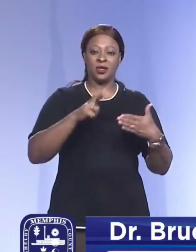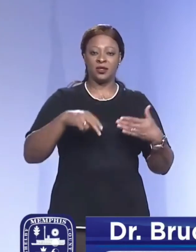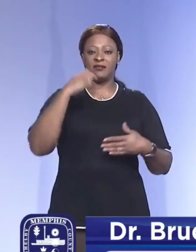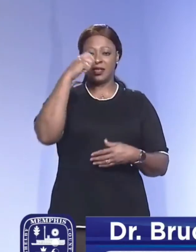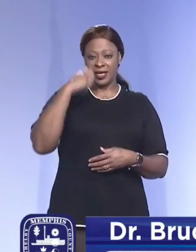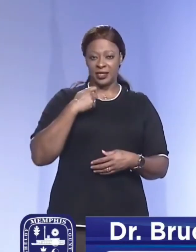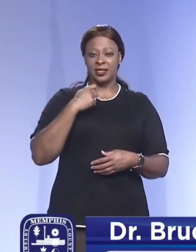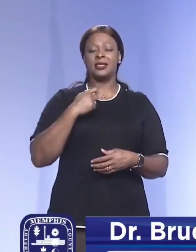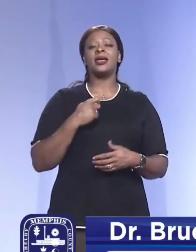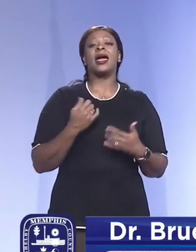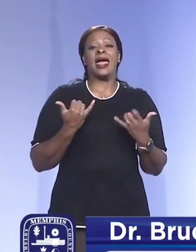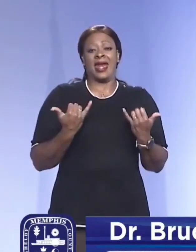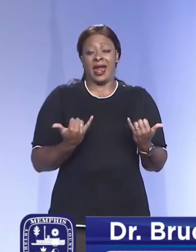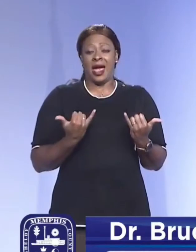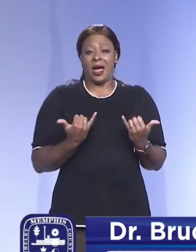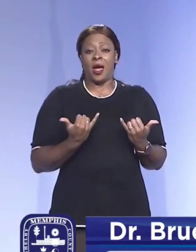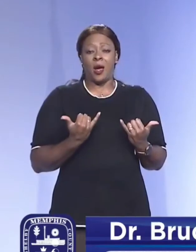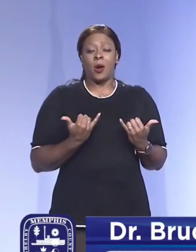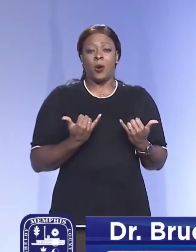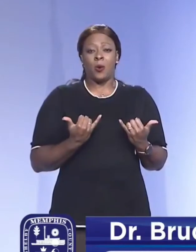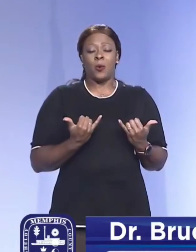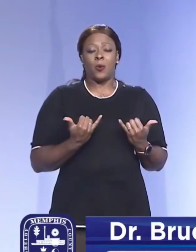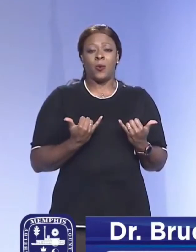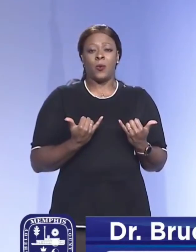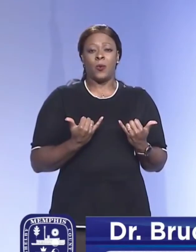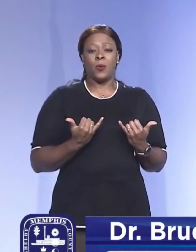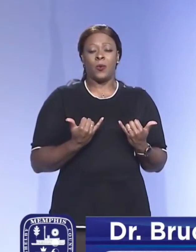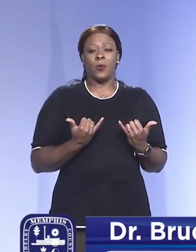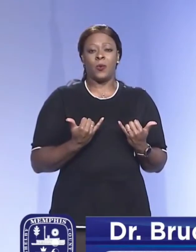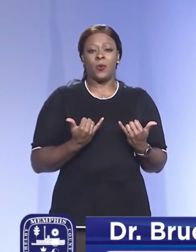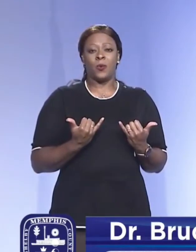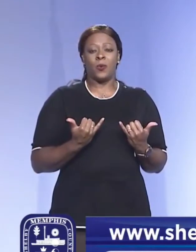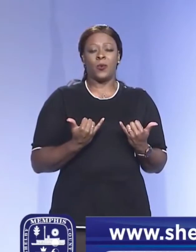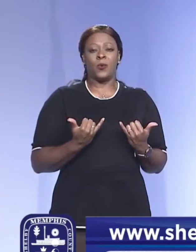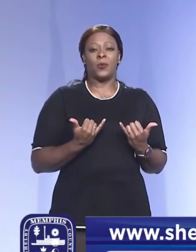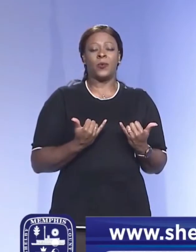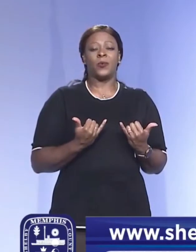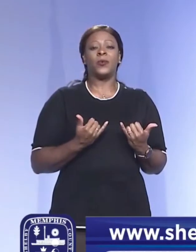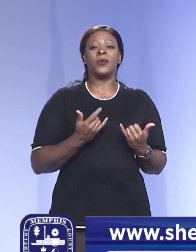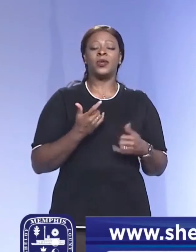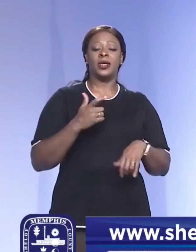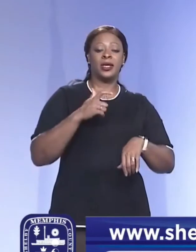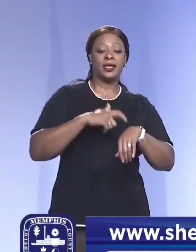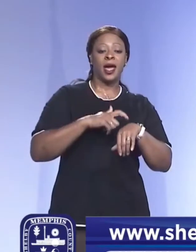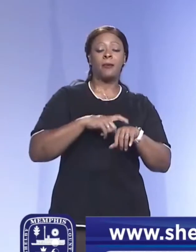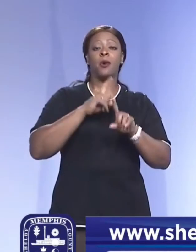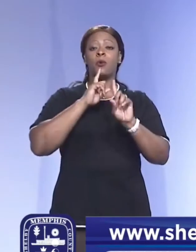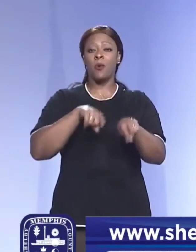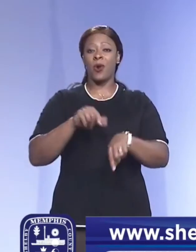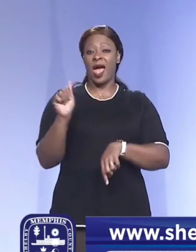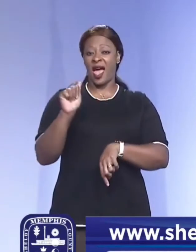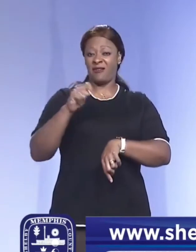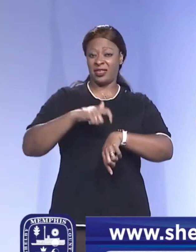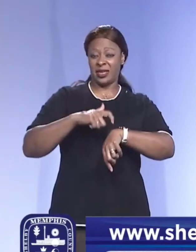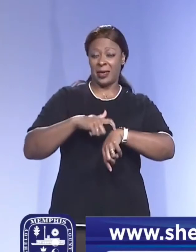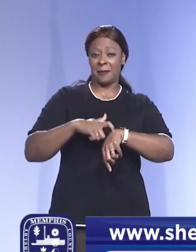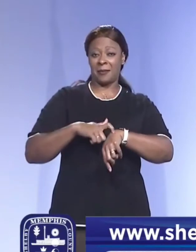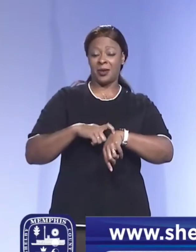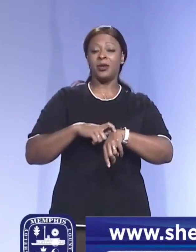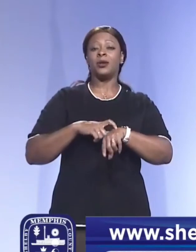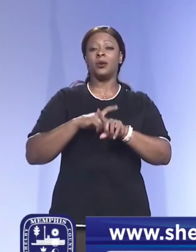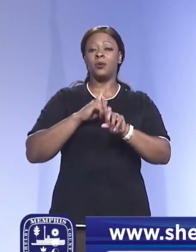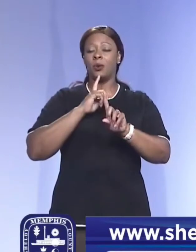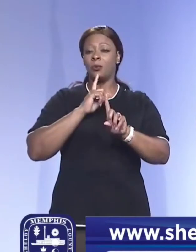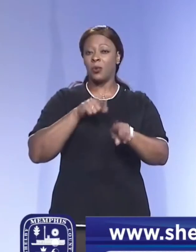And so now the average length of time that was reported this morning to